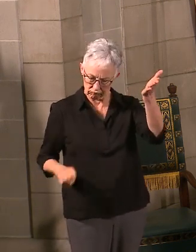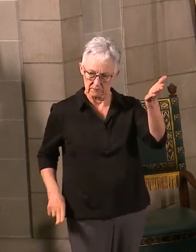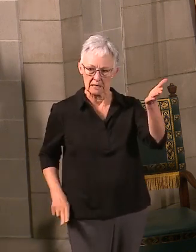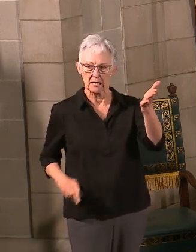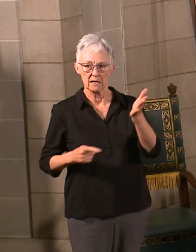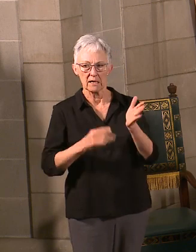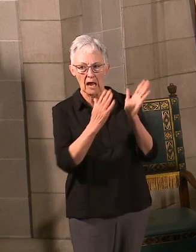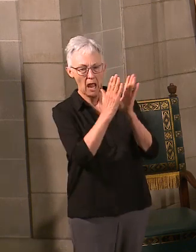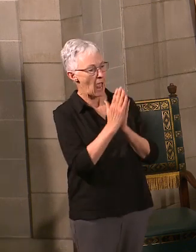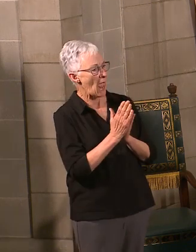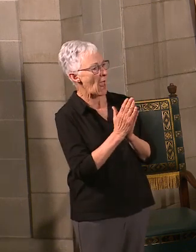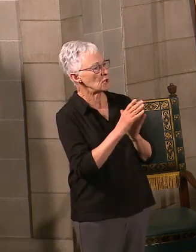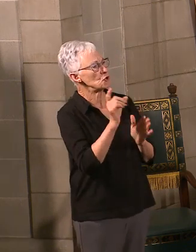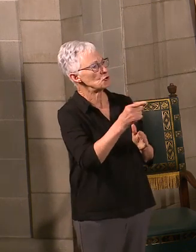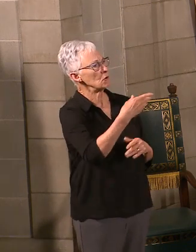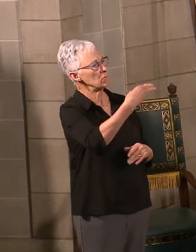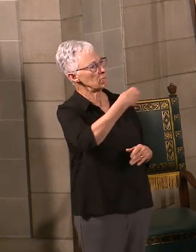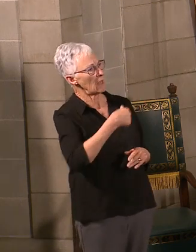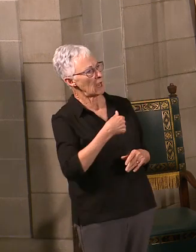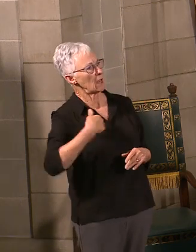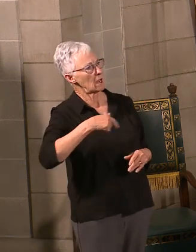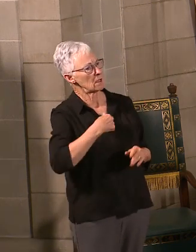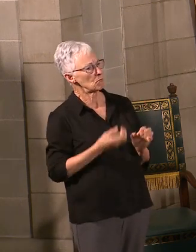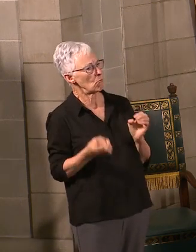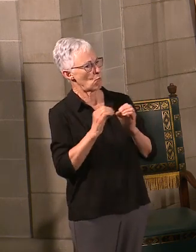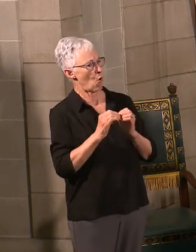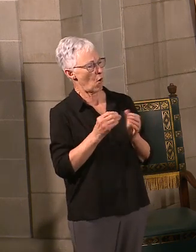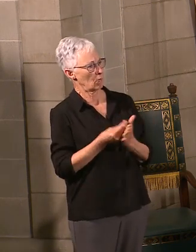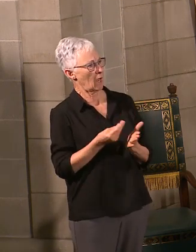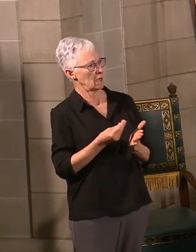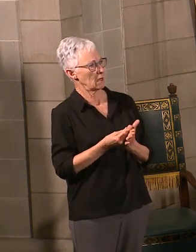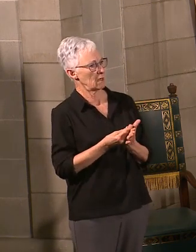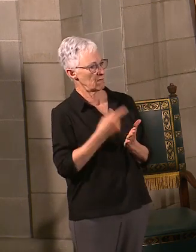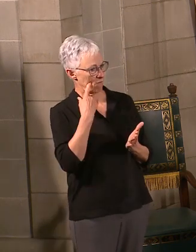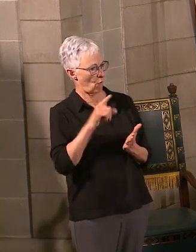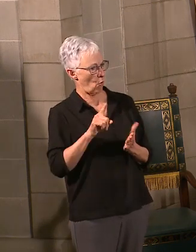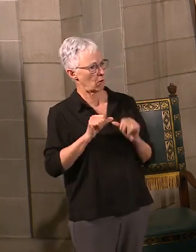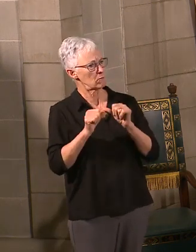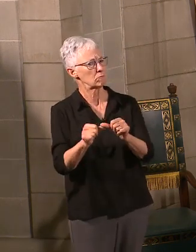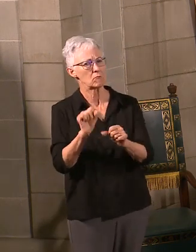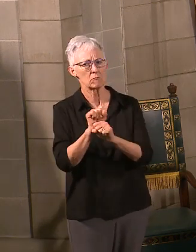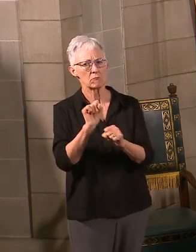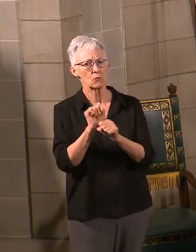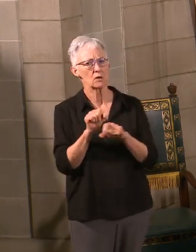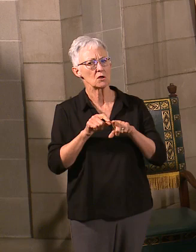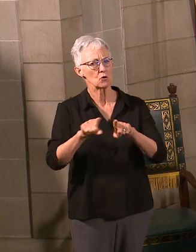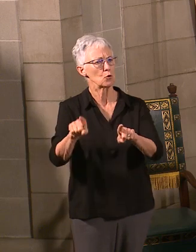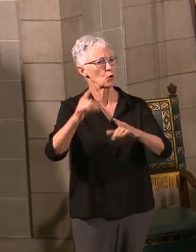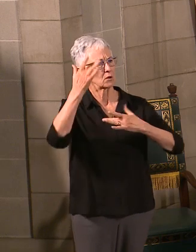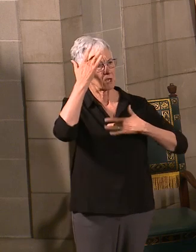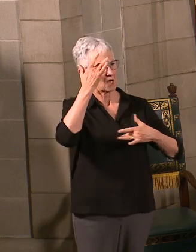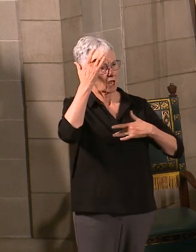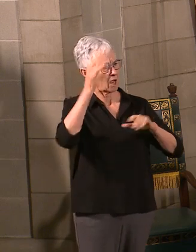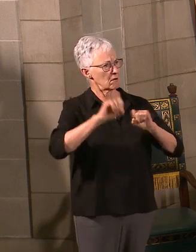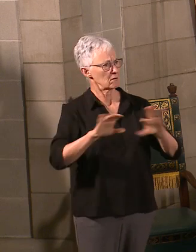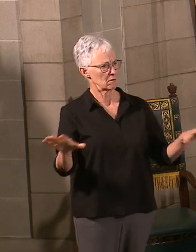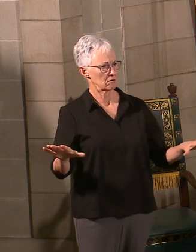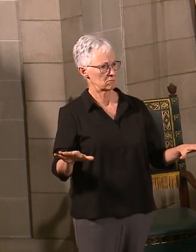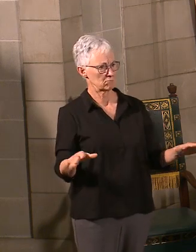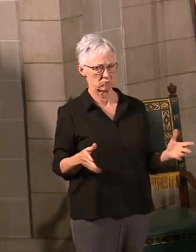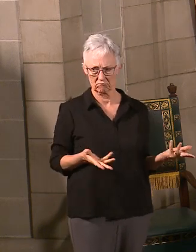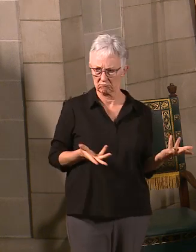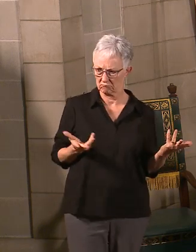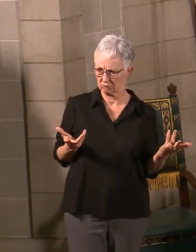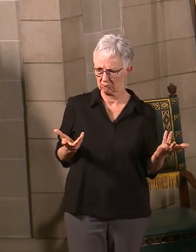work. And I guess my folks, hey, we're state government. We do really important things, right? Our folks,